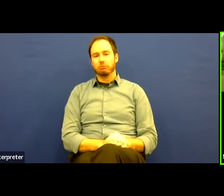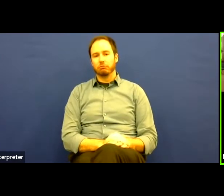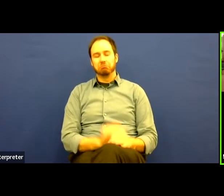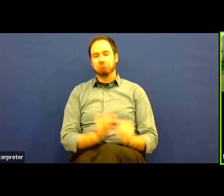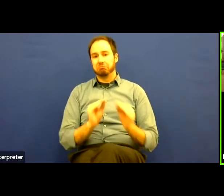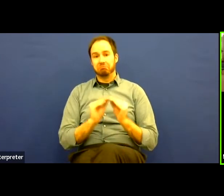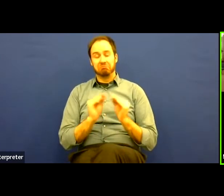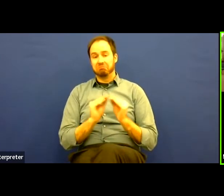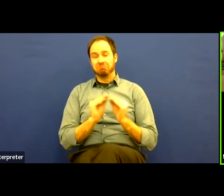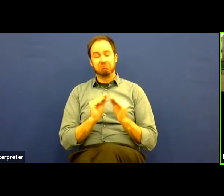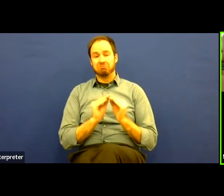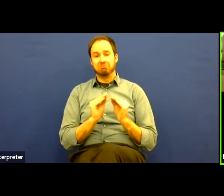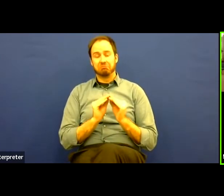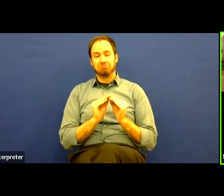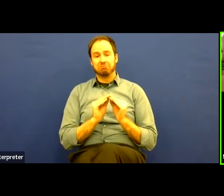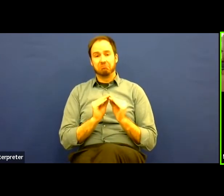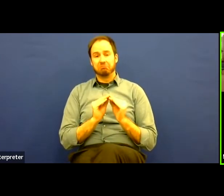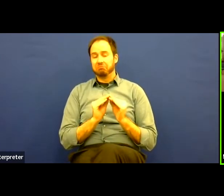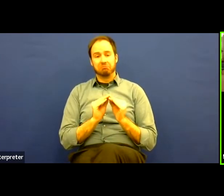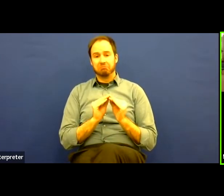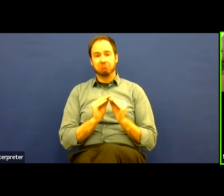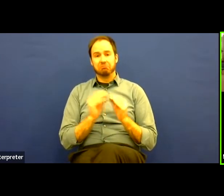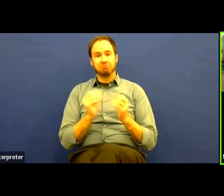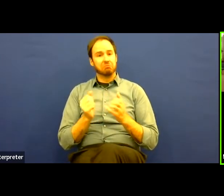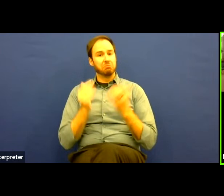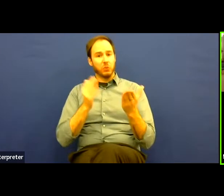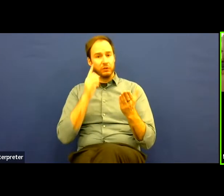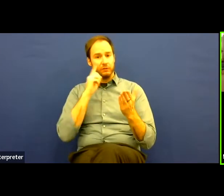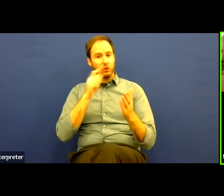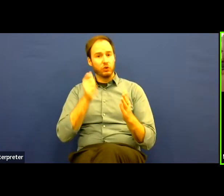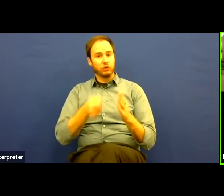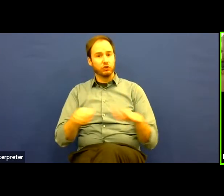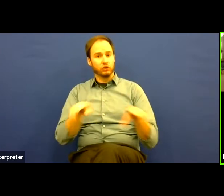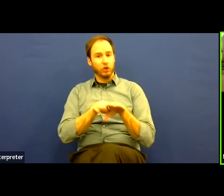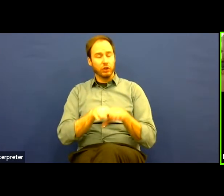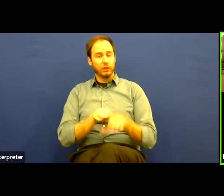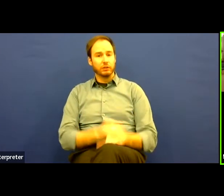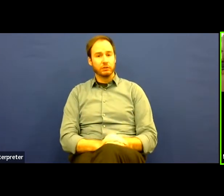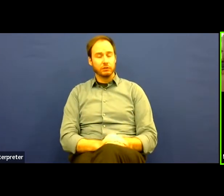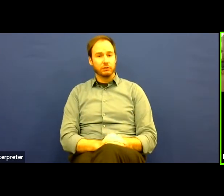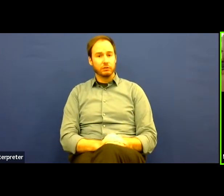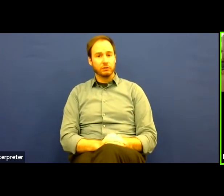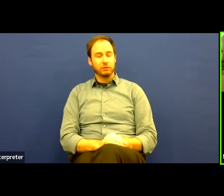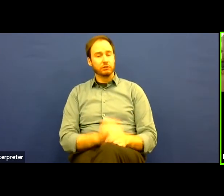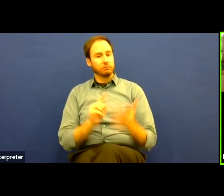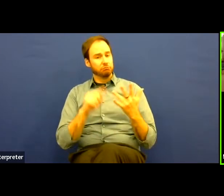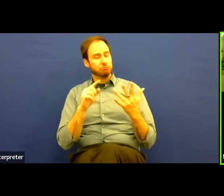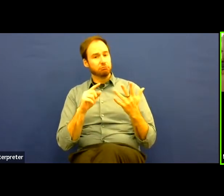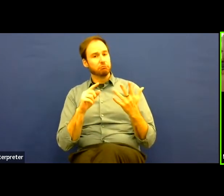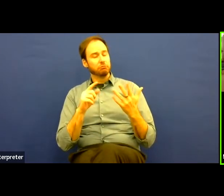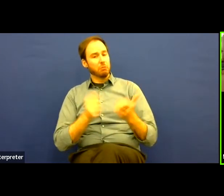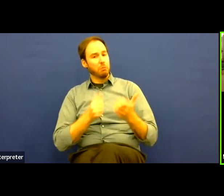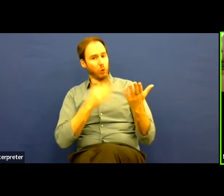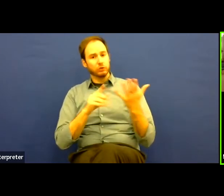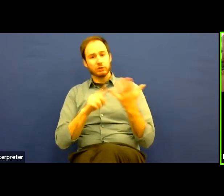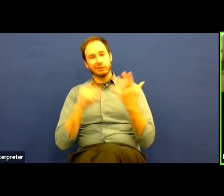Anything else? Think we're good. Hearing and seeing none, can I get a motion to adjourn? So moved. Seconded.